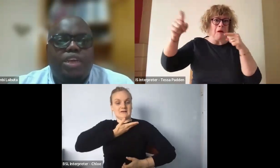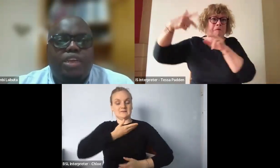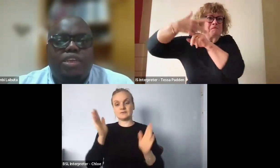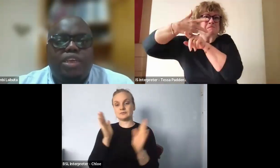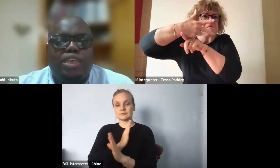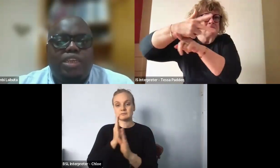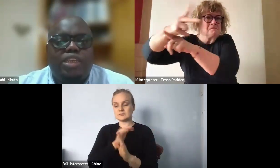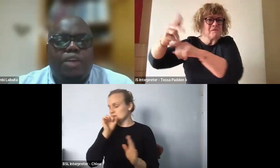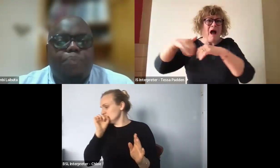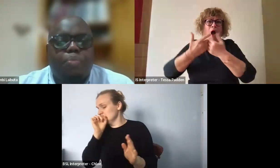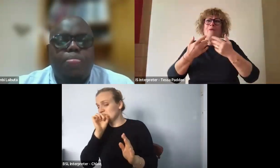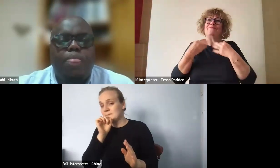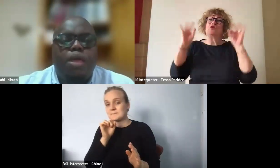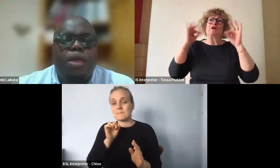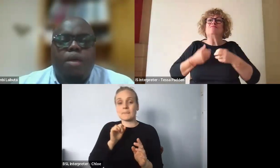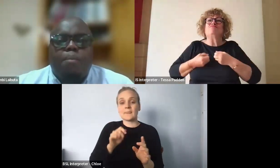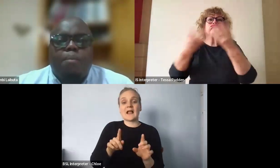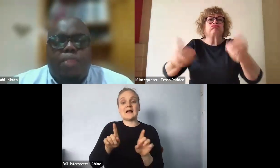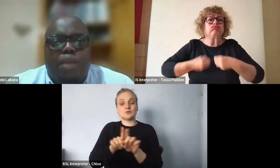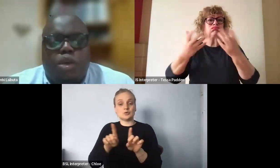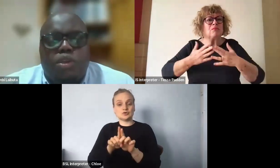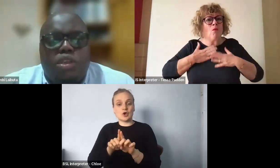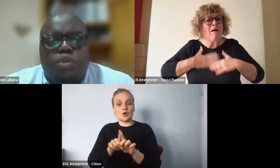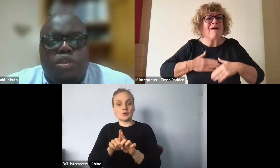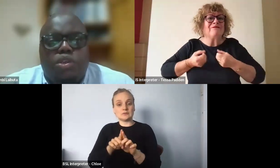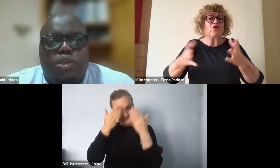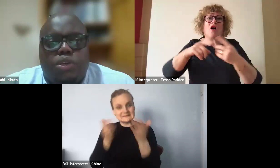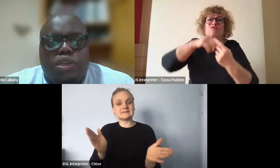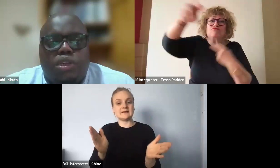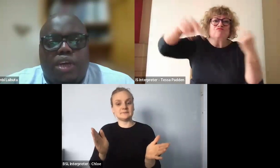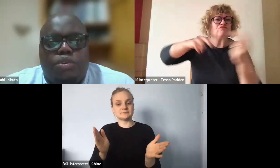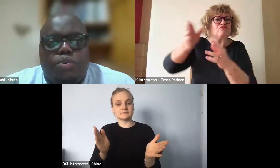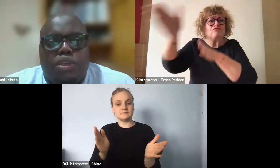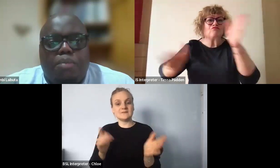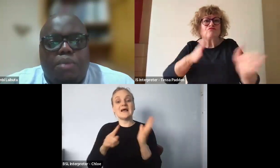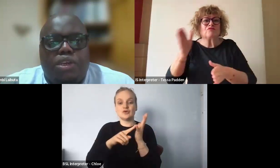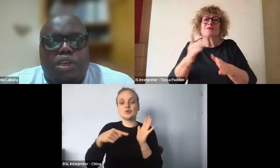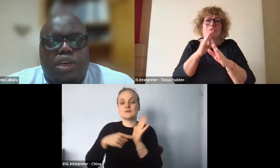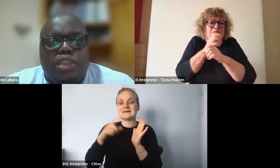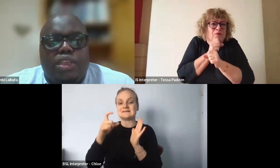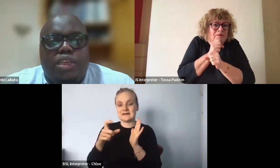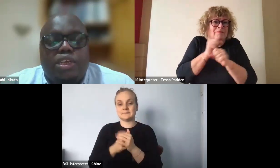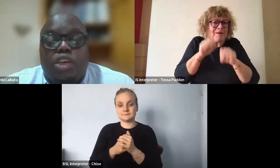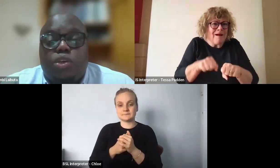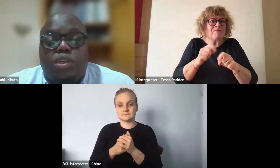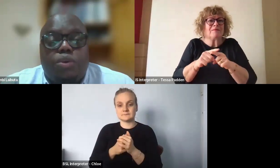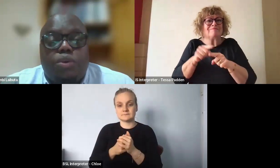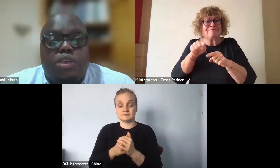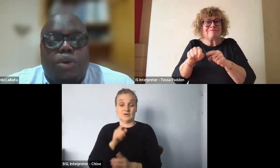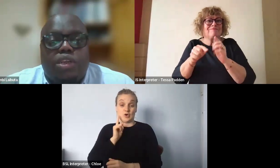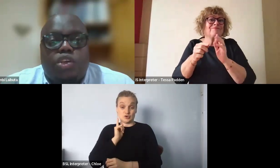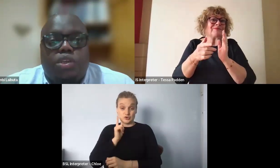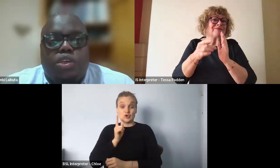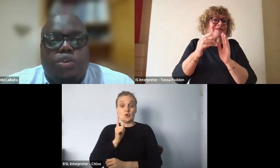to dignity, etc. But then because this constitution set out to establish these national